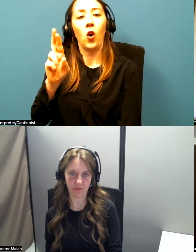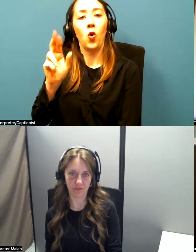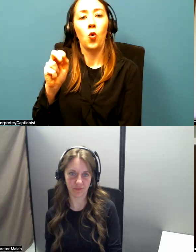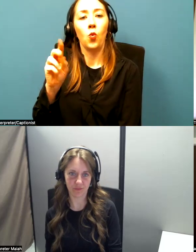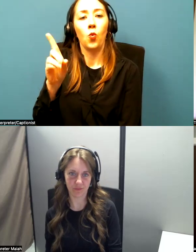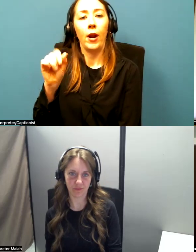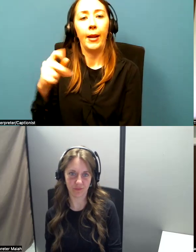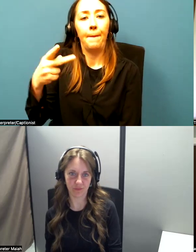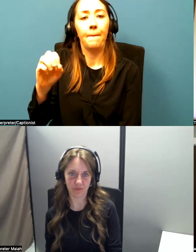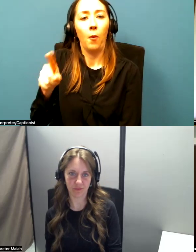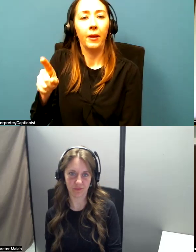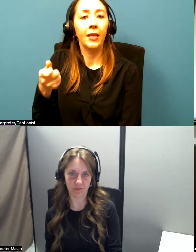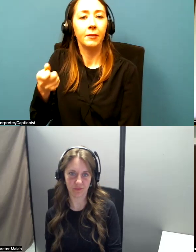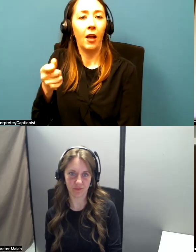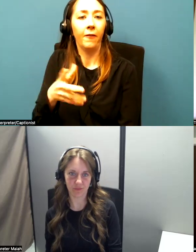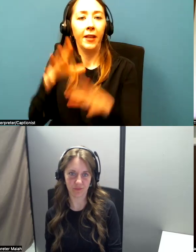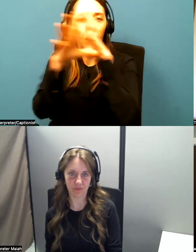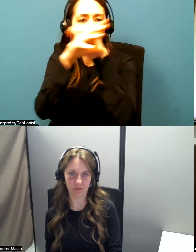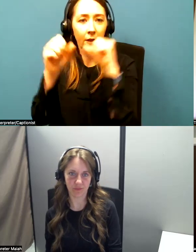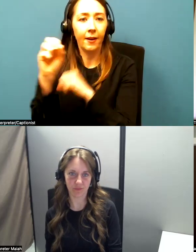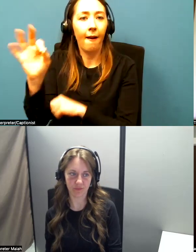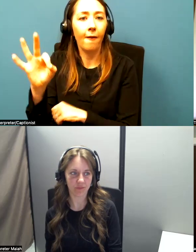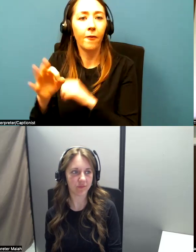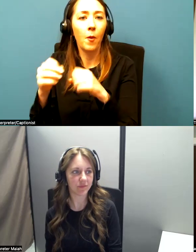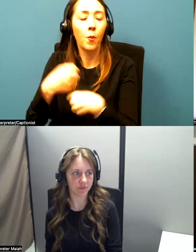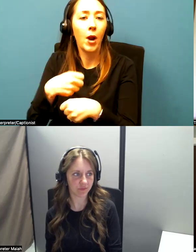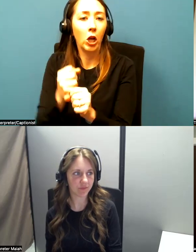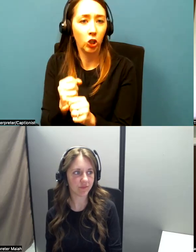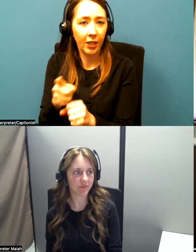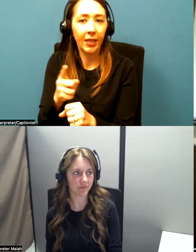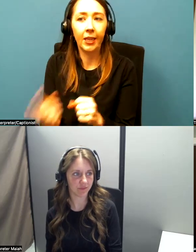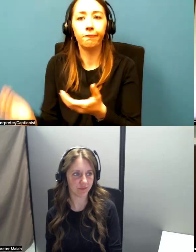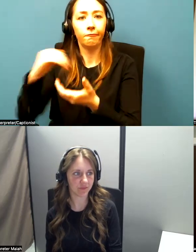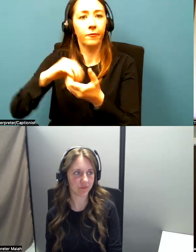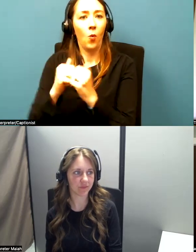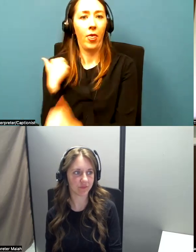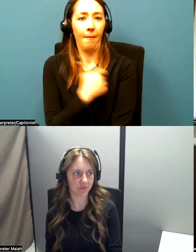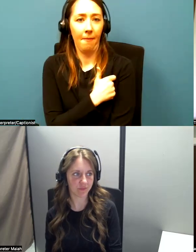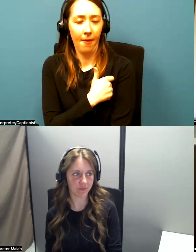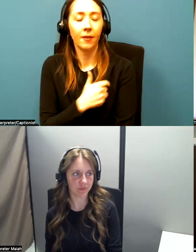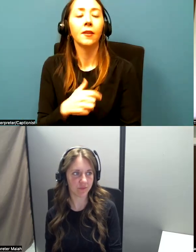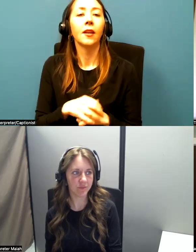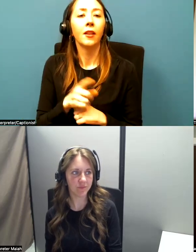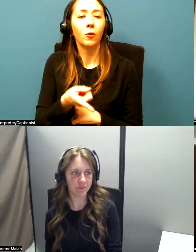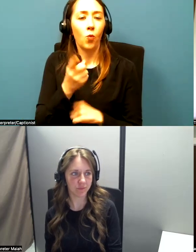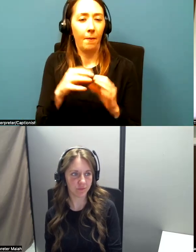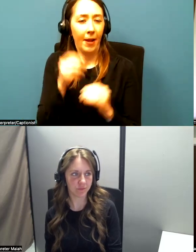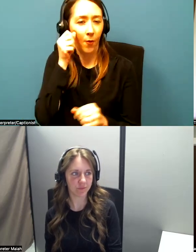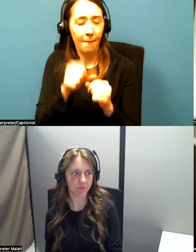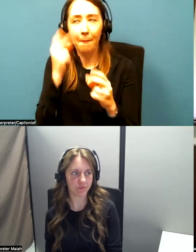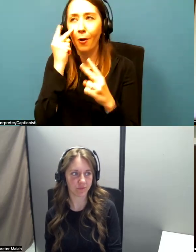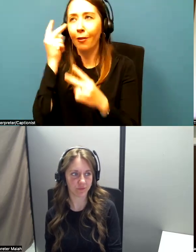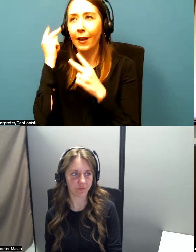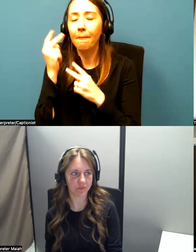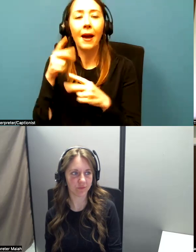of production, to join forces with me. And he and I remember there was one meeting on Zoom during